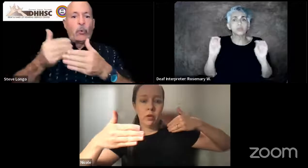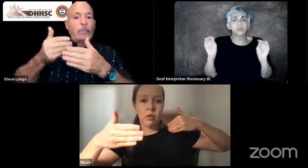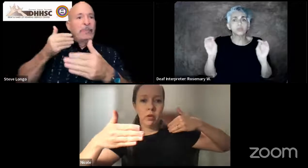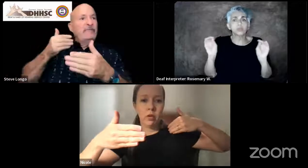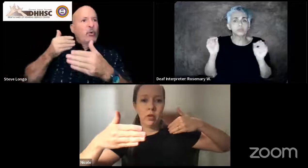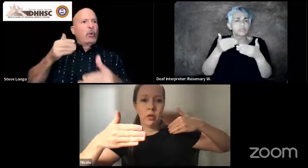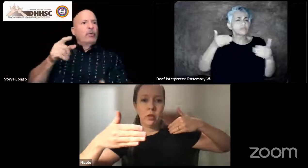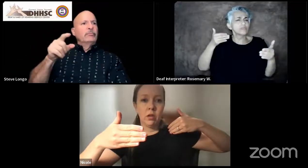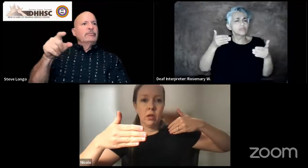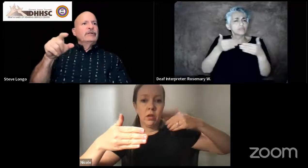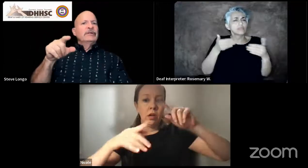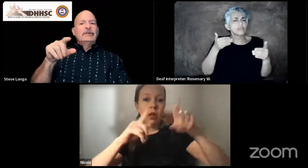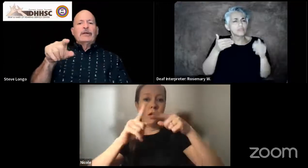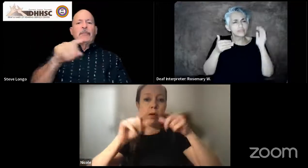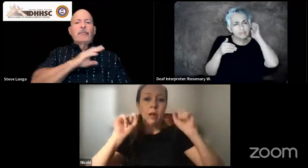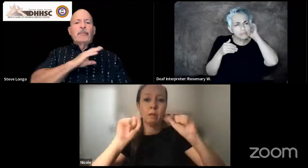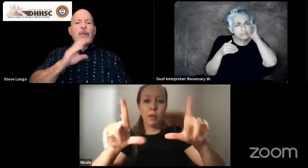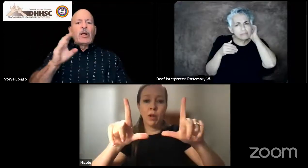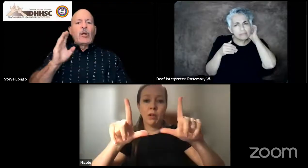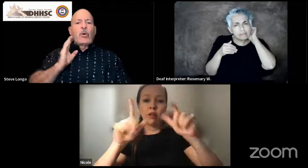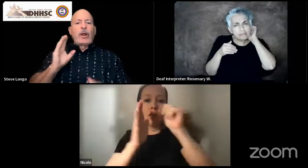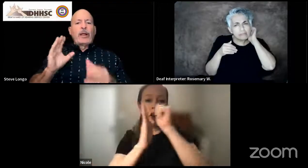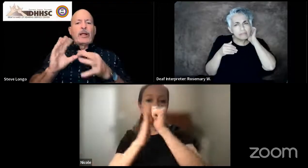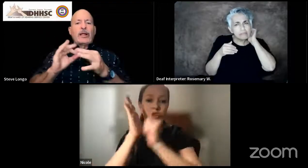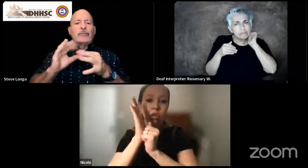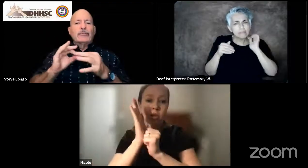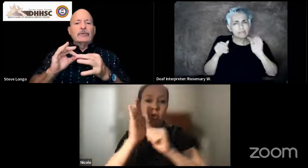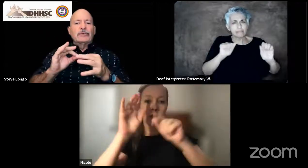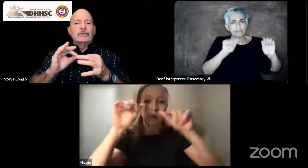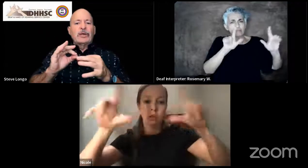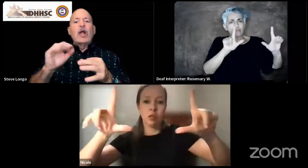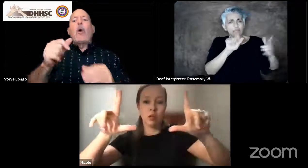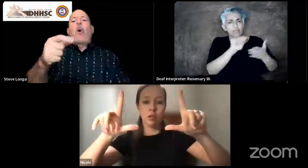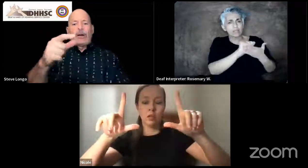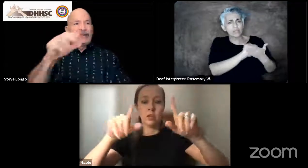the community, if there were questions.